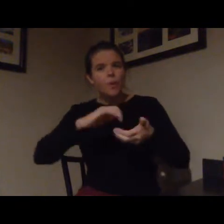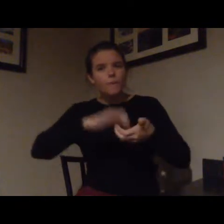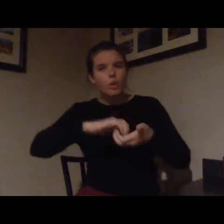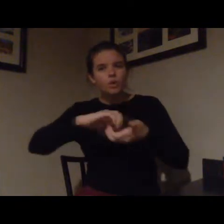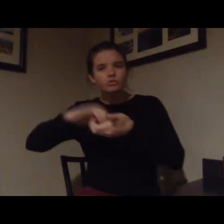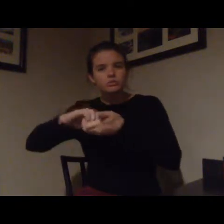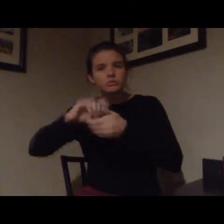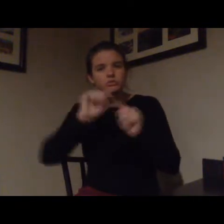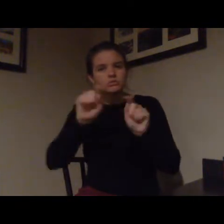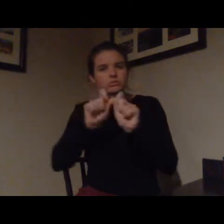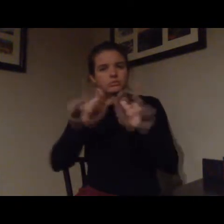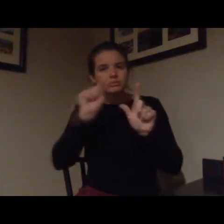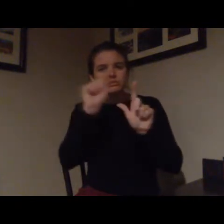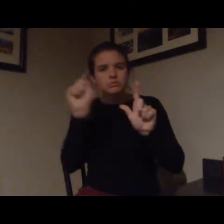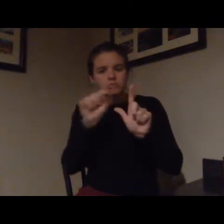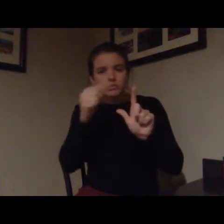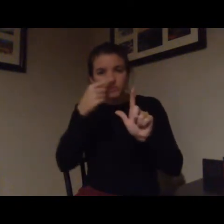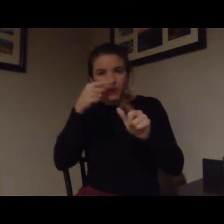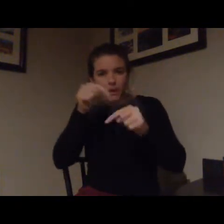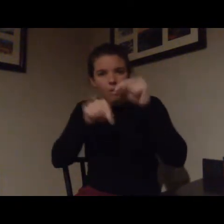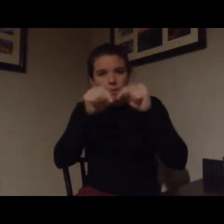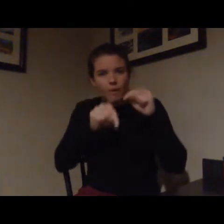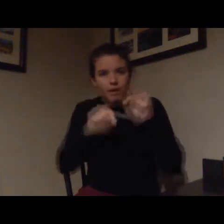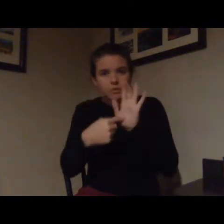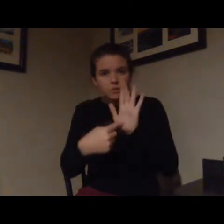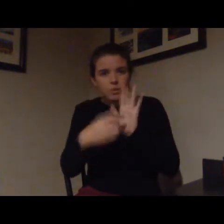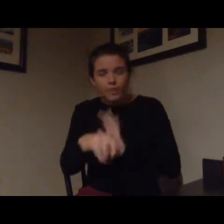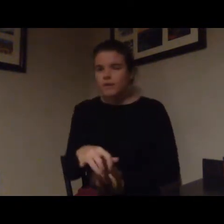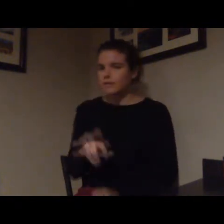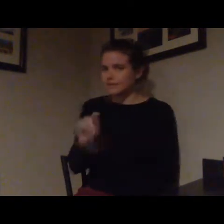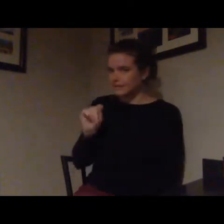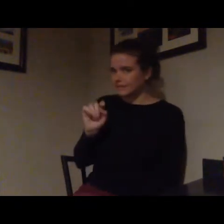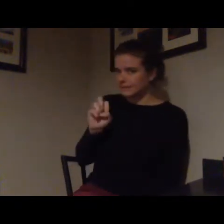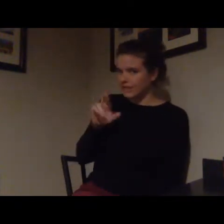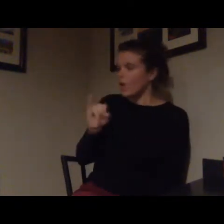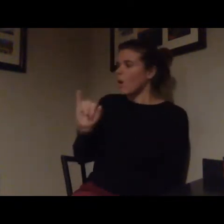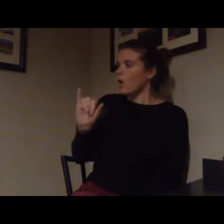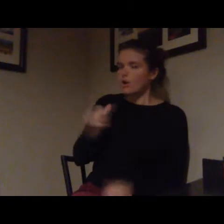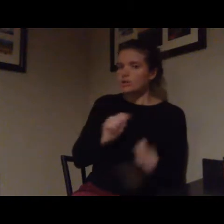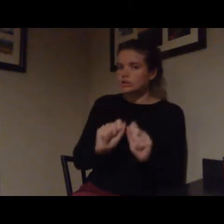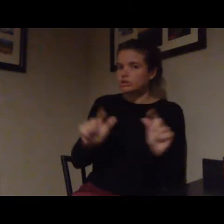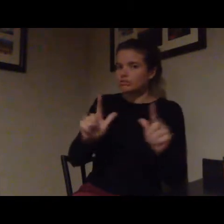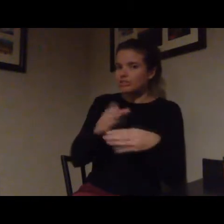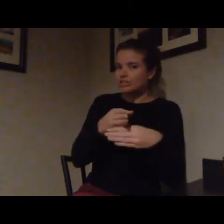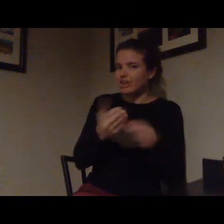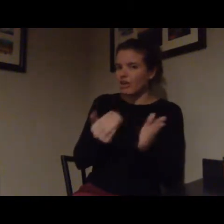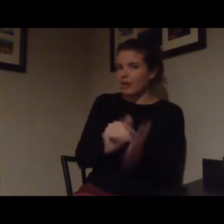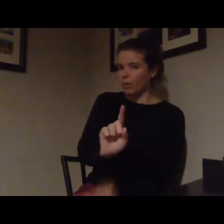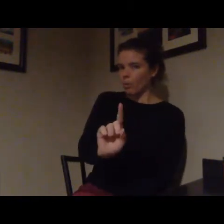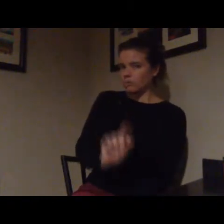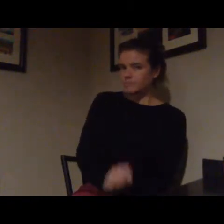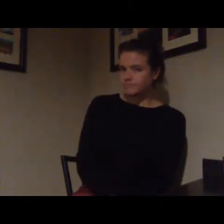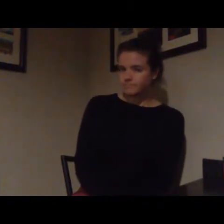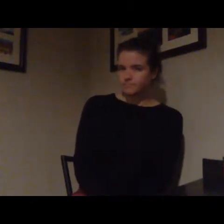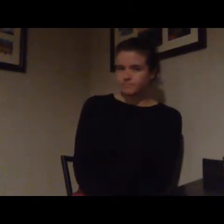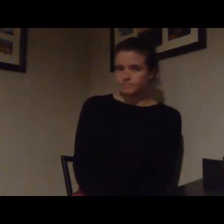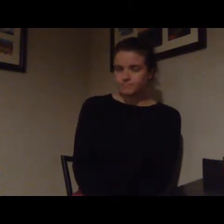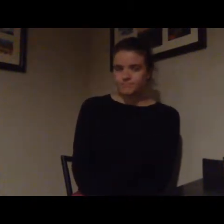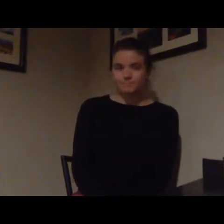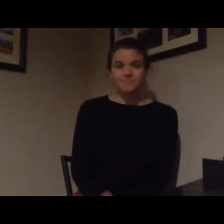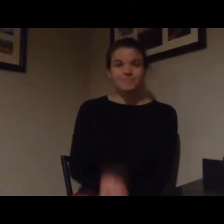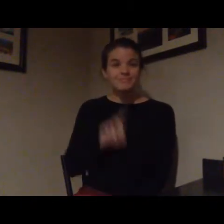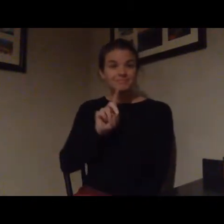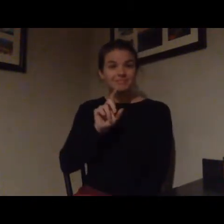translation? Let me get my screen share up again. Yeah, and that's not